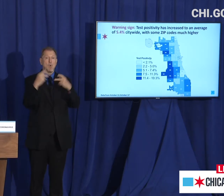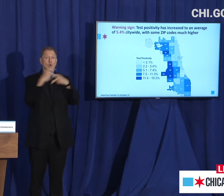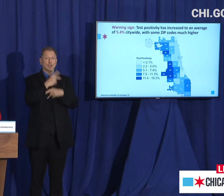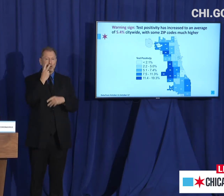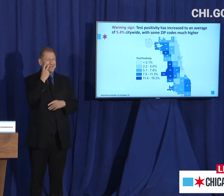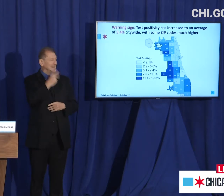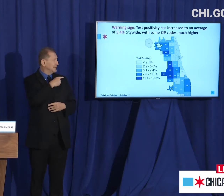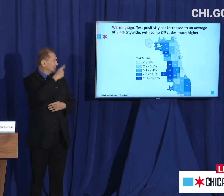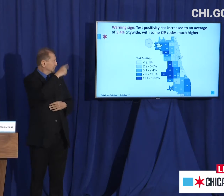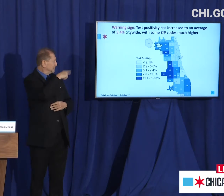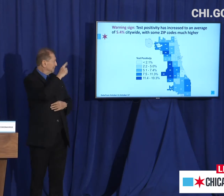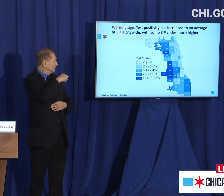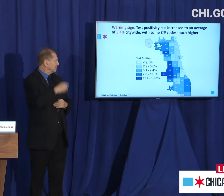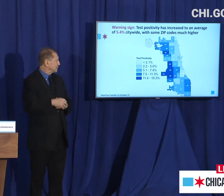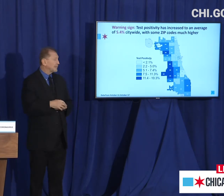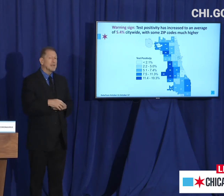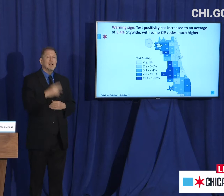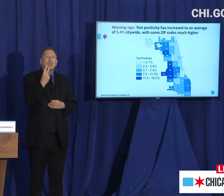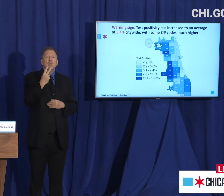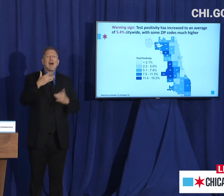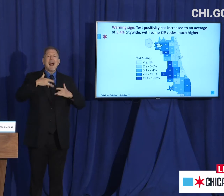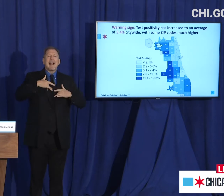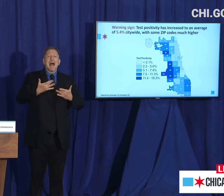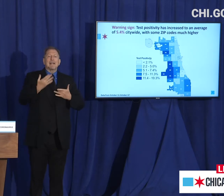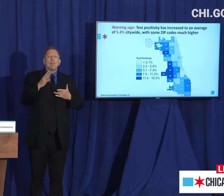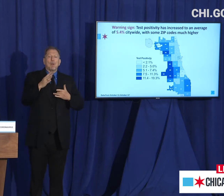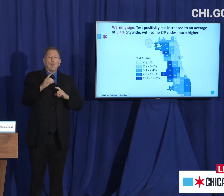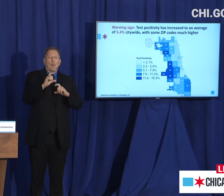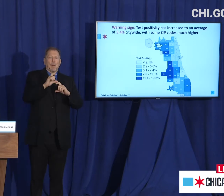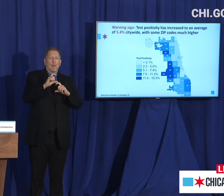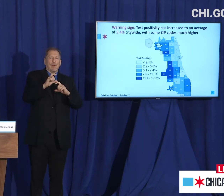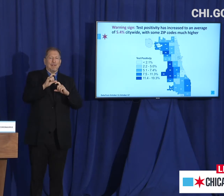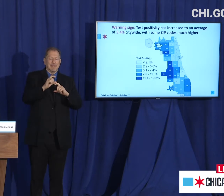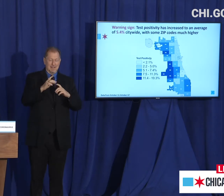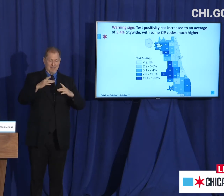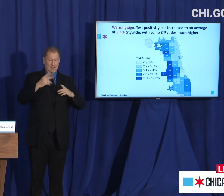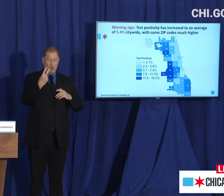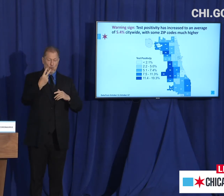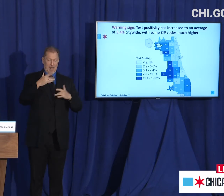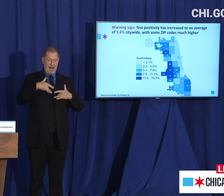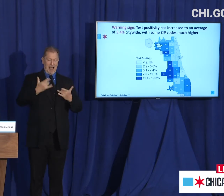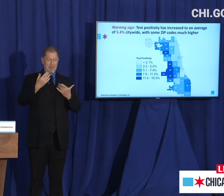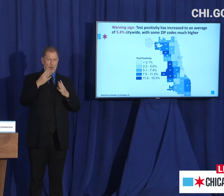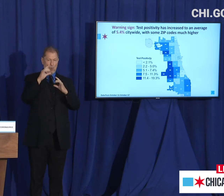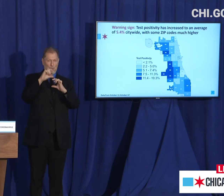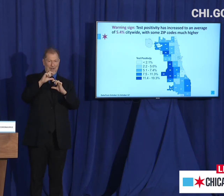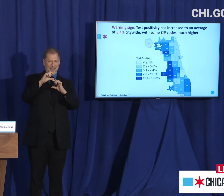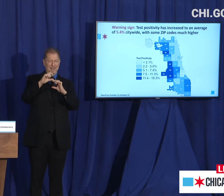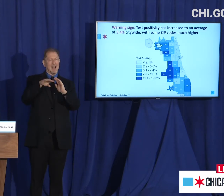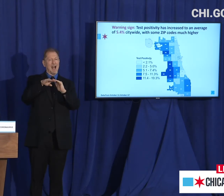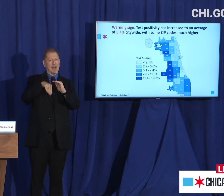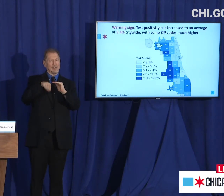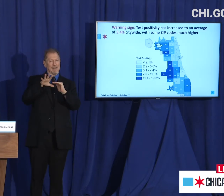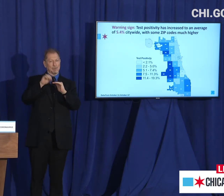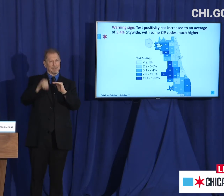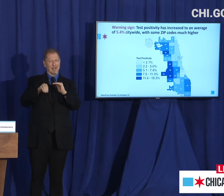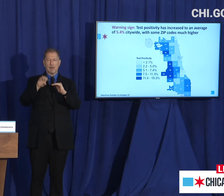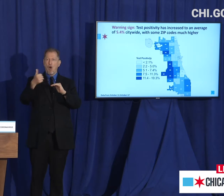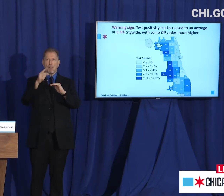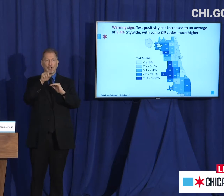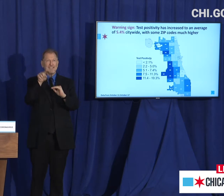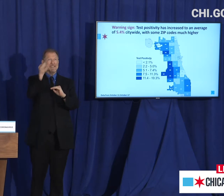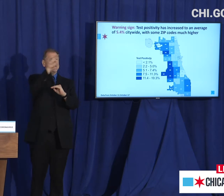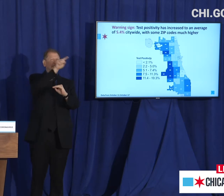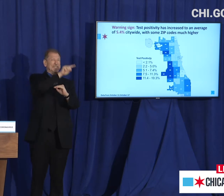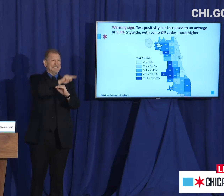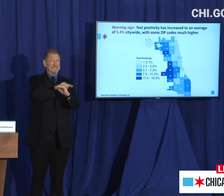the 2 zip codes in the lightest blue are at or under 5%. All of the zip codes in moderate